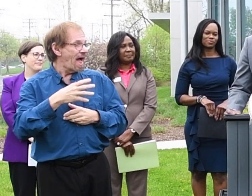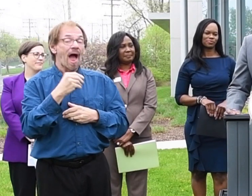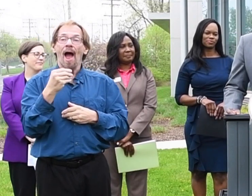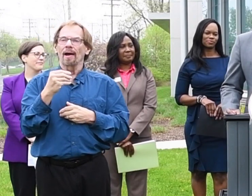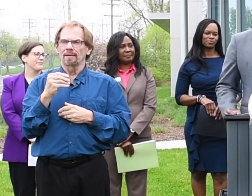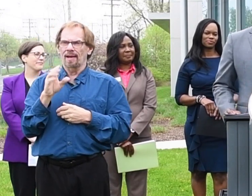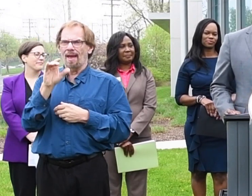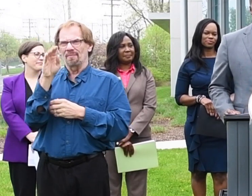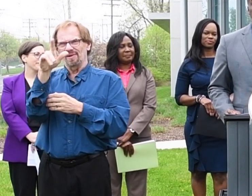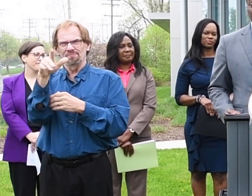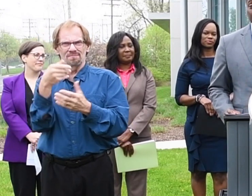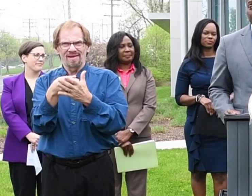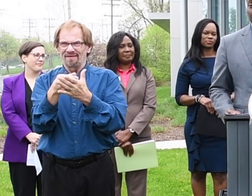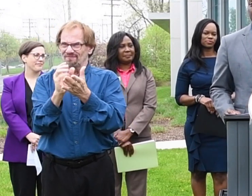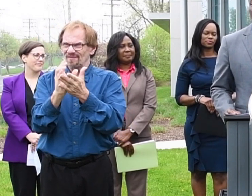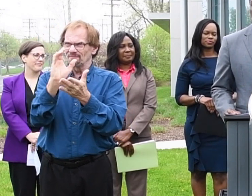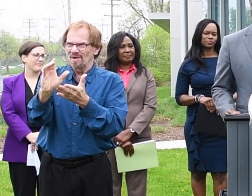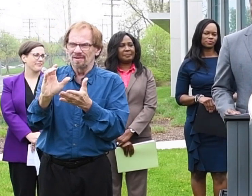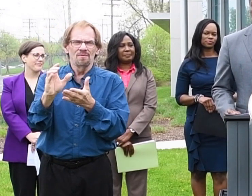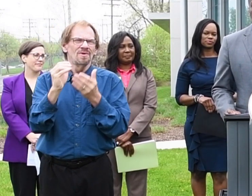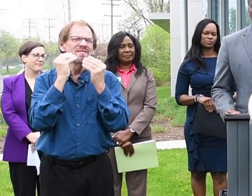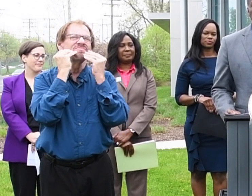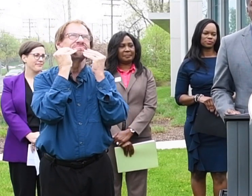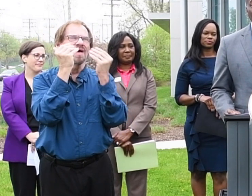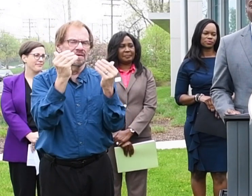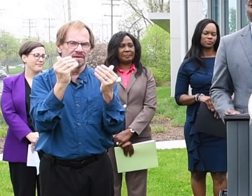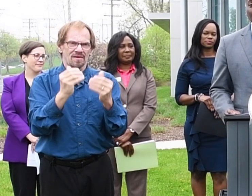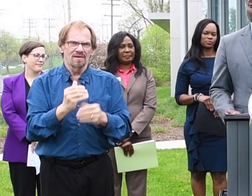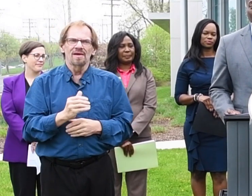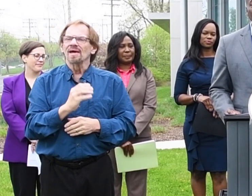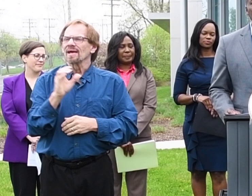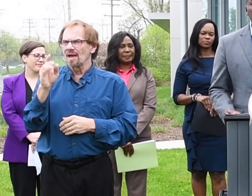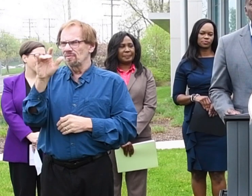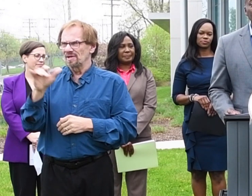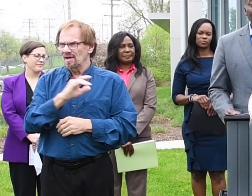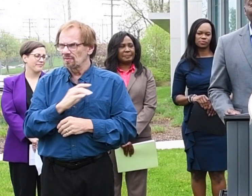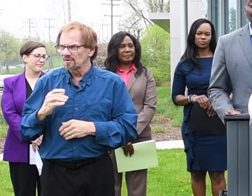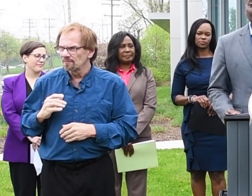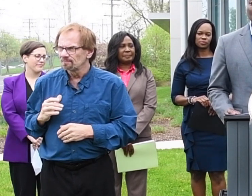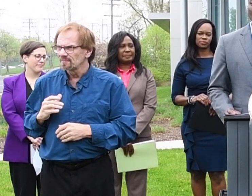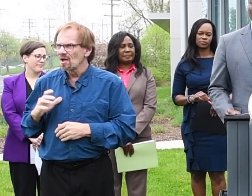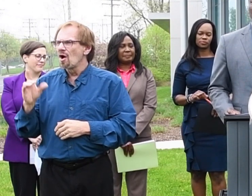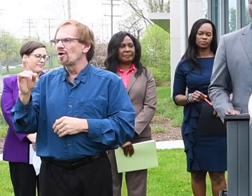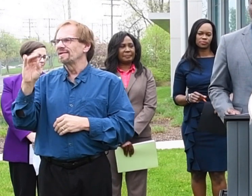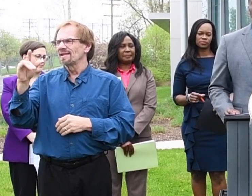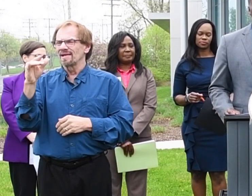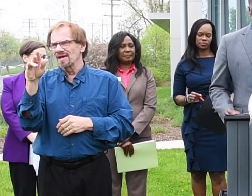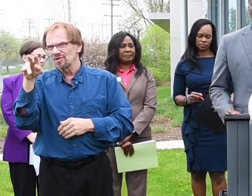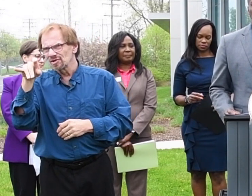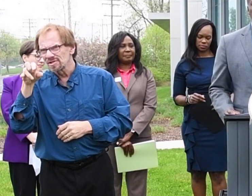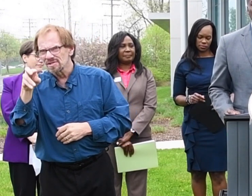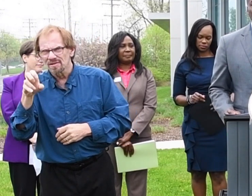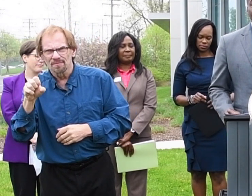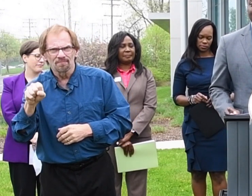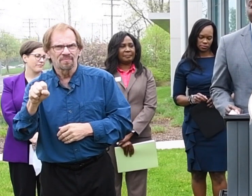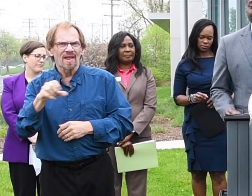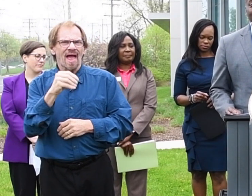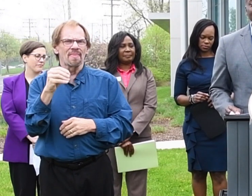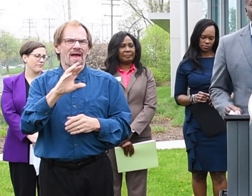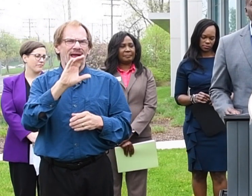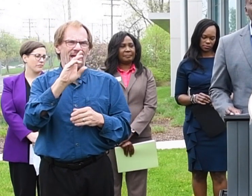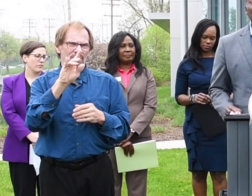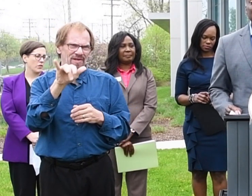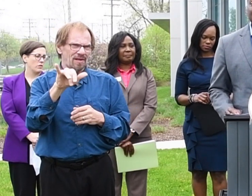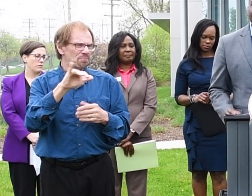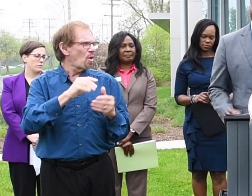publicly thank our county council, our delegation, our federal partners for their work and collaboration.